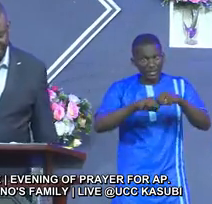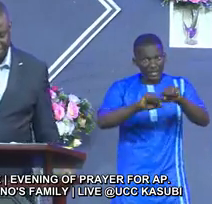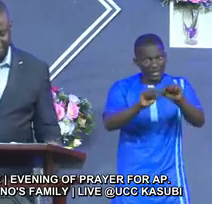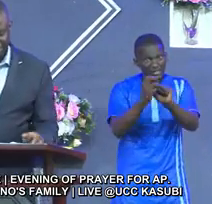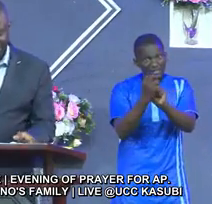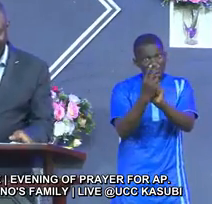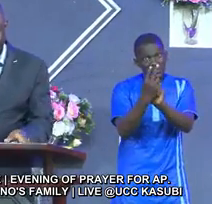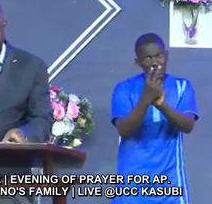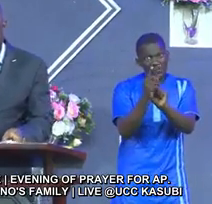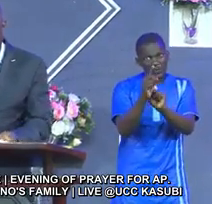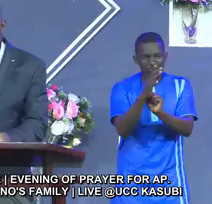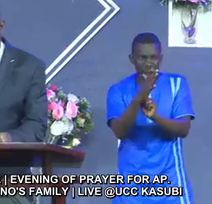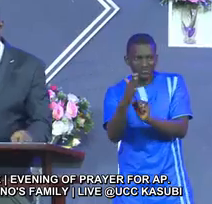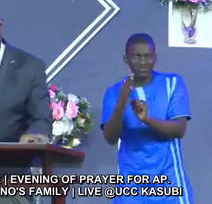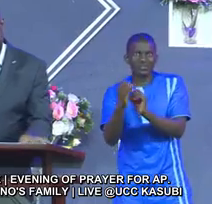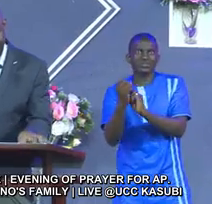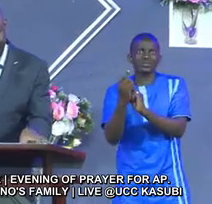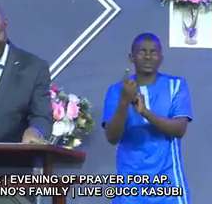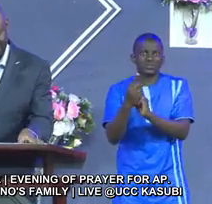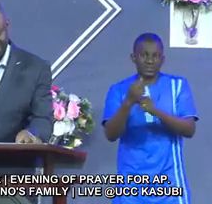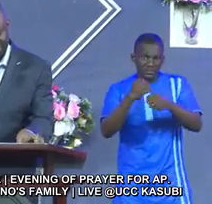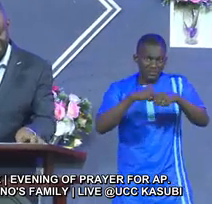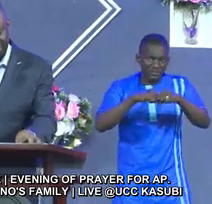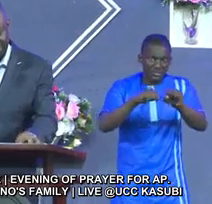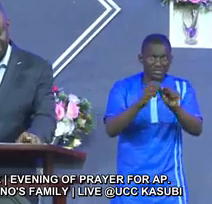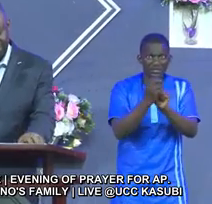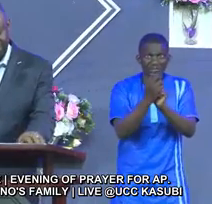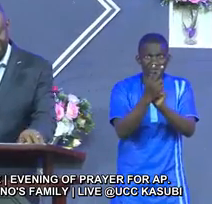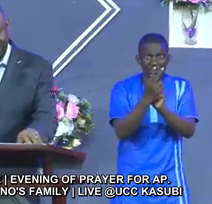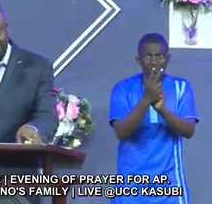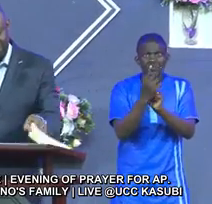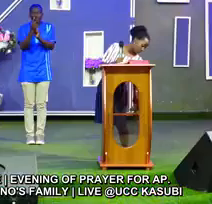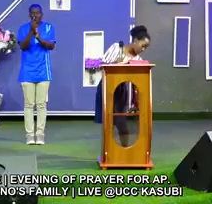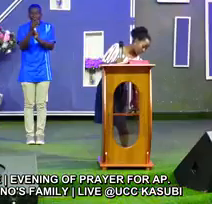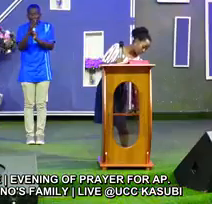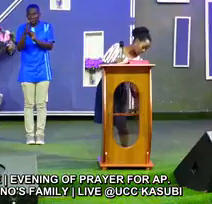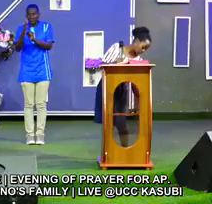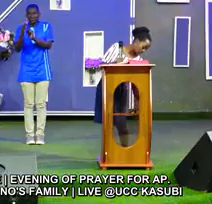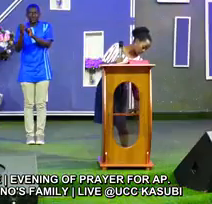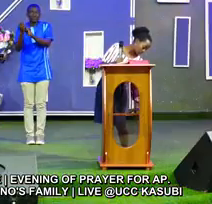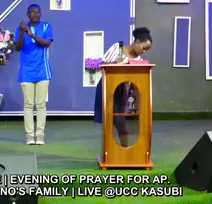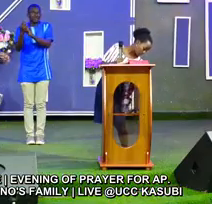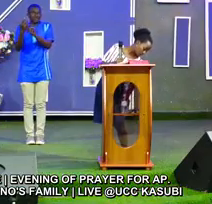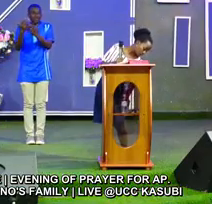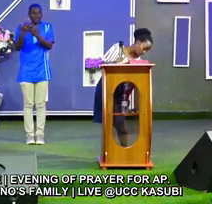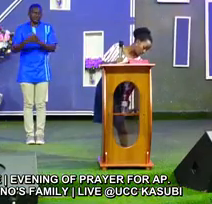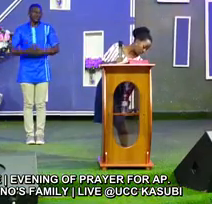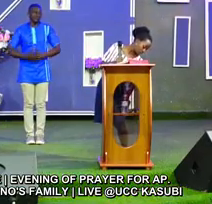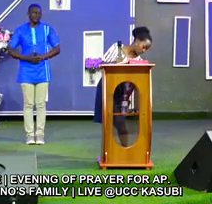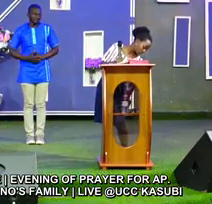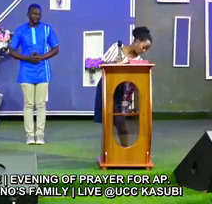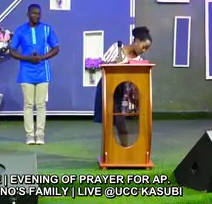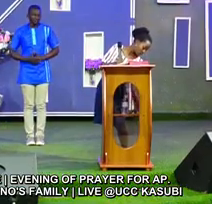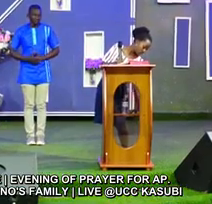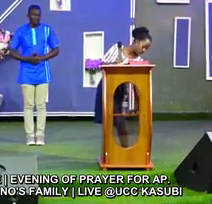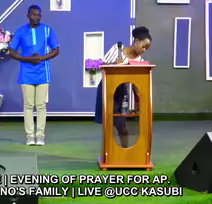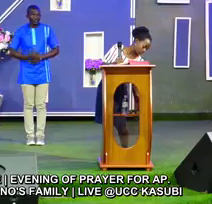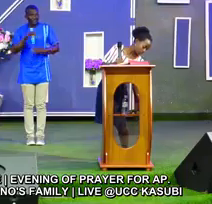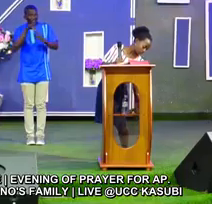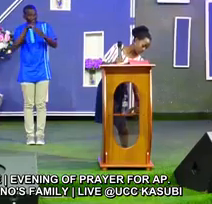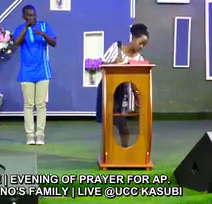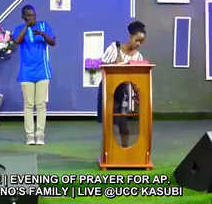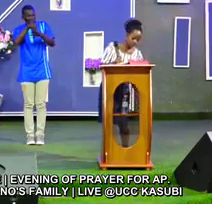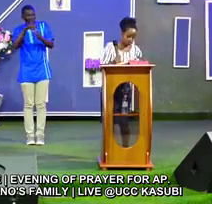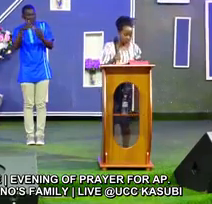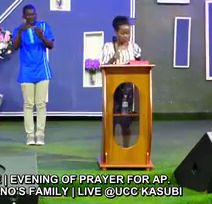12:1-11. Ebikoye batume esule 12 okuva ku nyi olusoka. Mubire ebyo